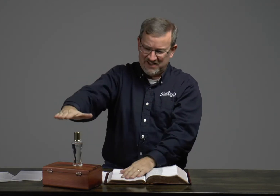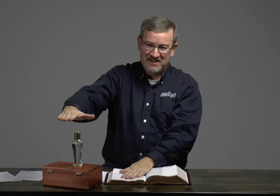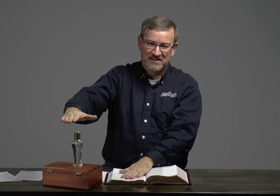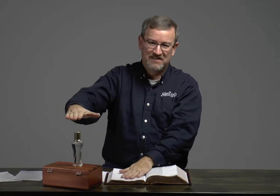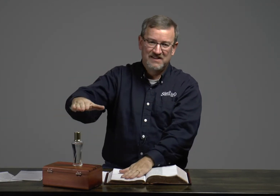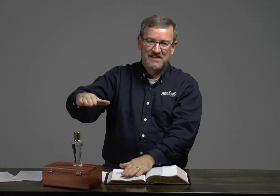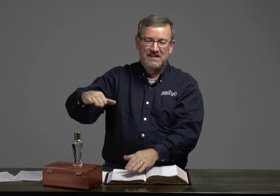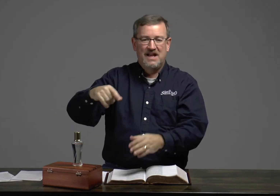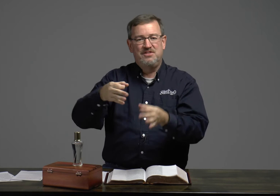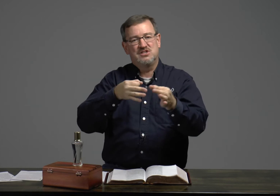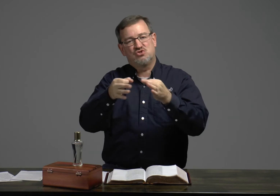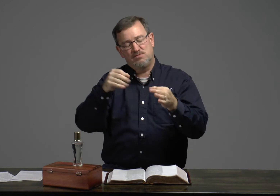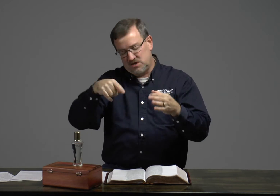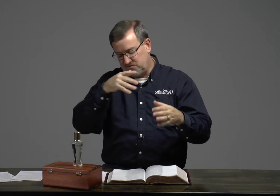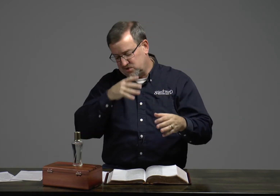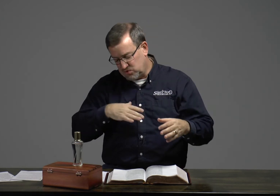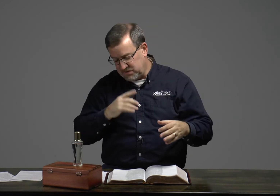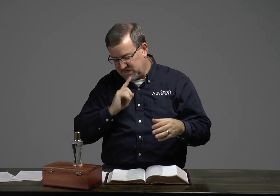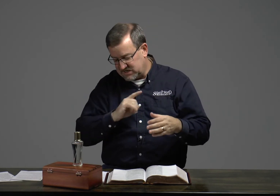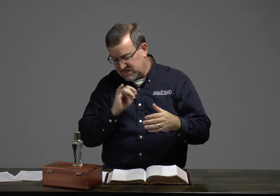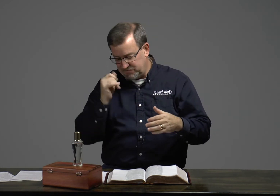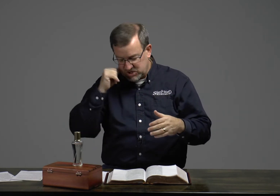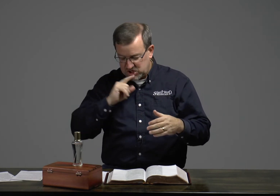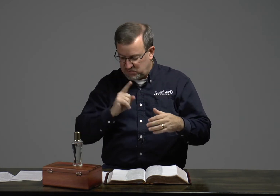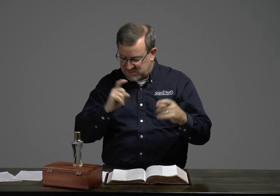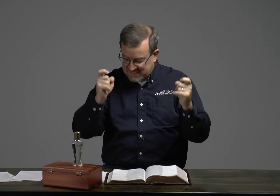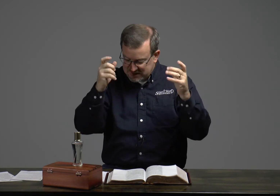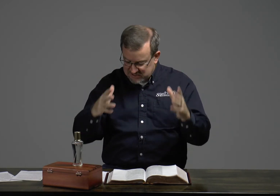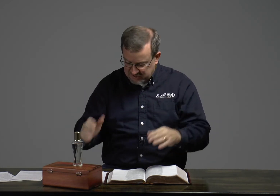here. And the description of this woman is that she was a sinner.